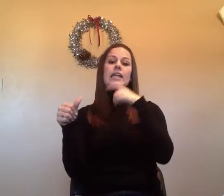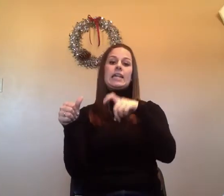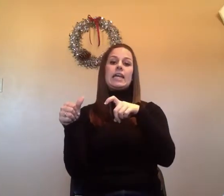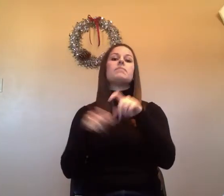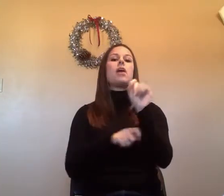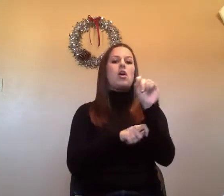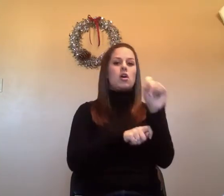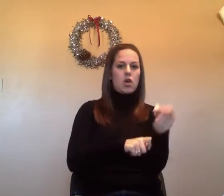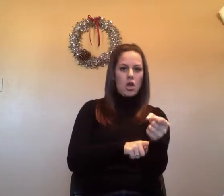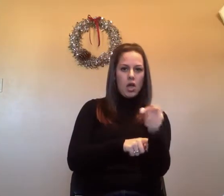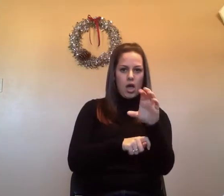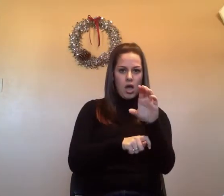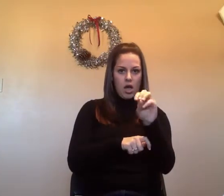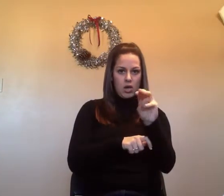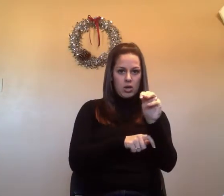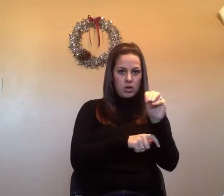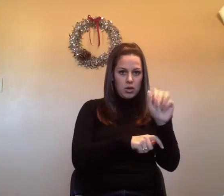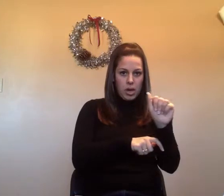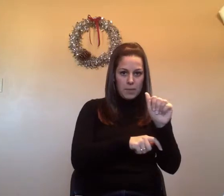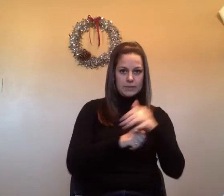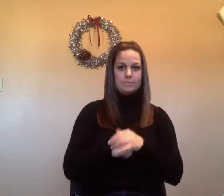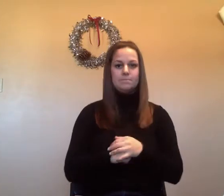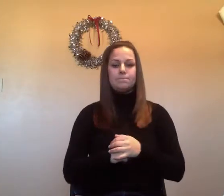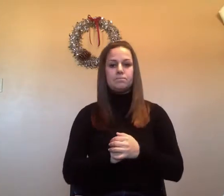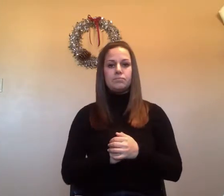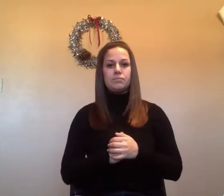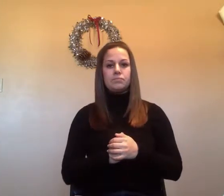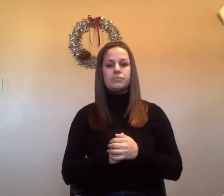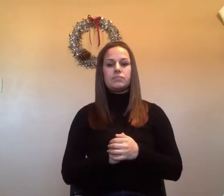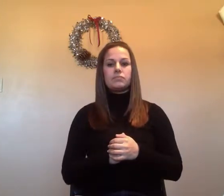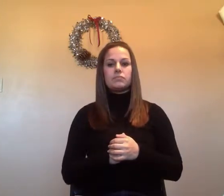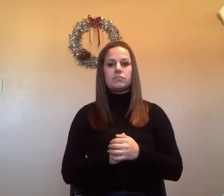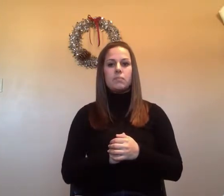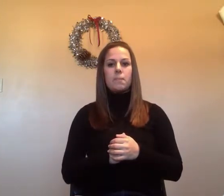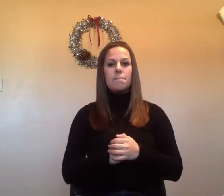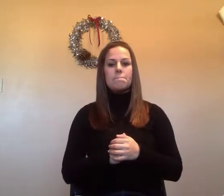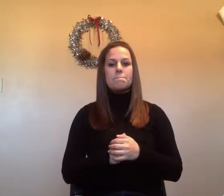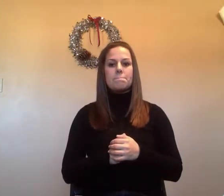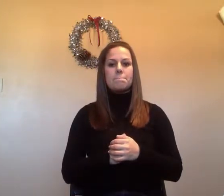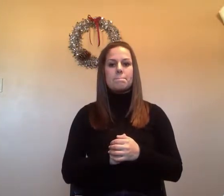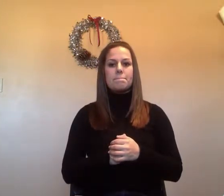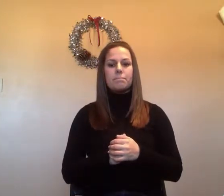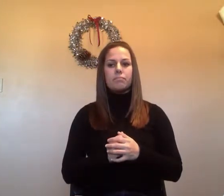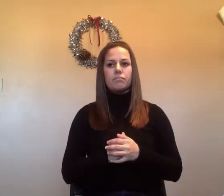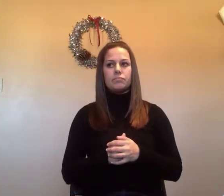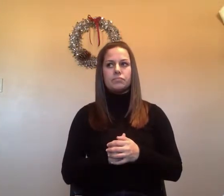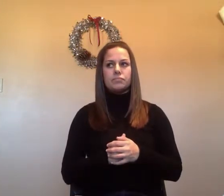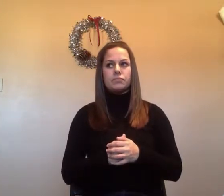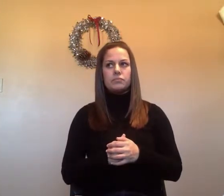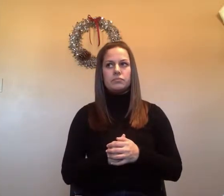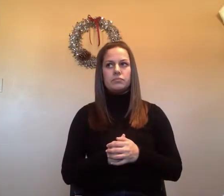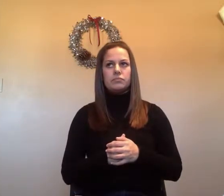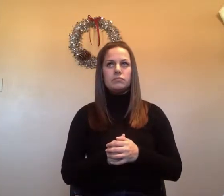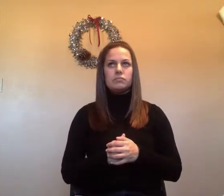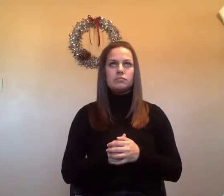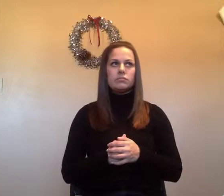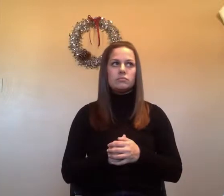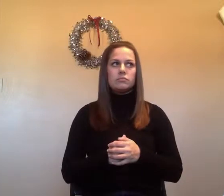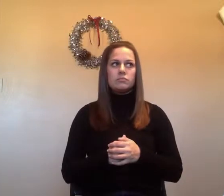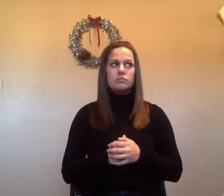pen, and I'm going to... Mr. Jones is going to come back, and Tan, take her prediction a step further. What do you think is